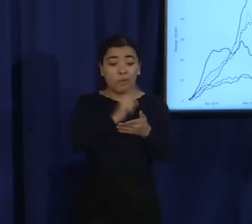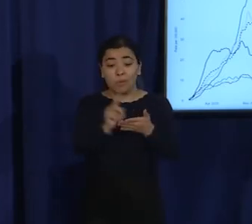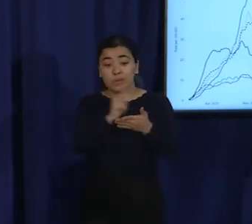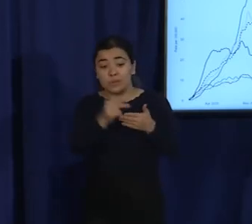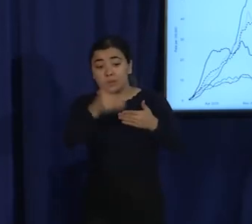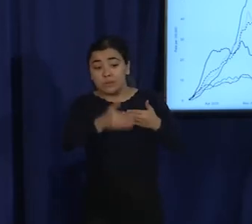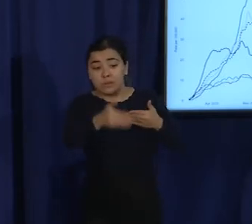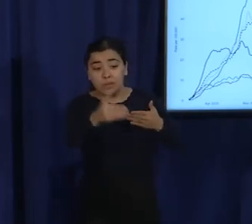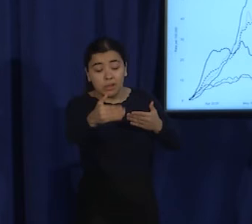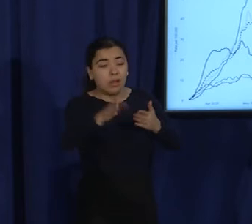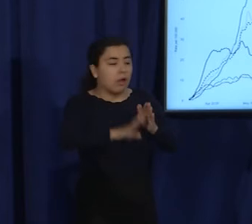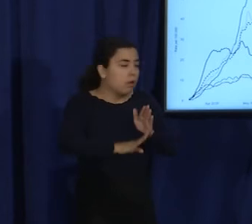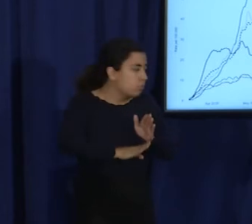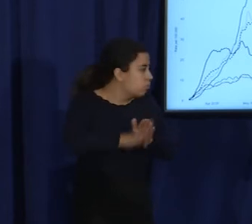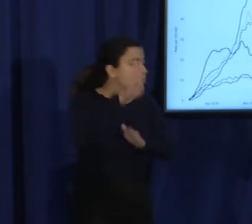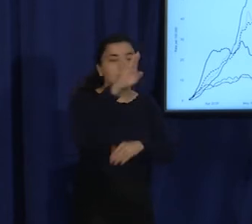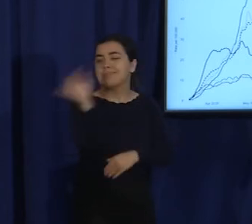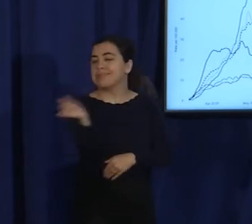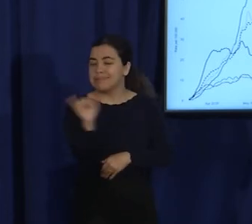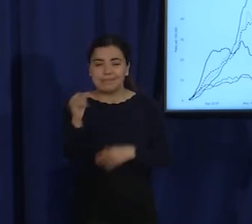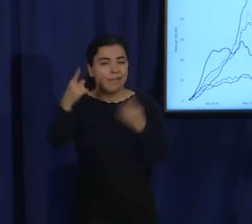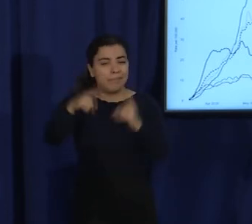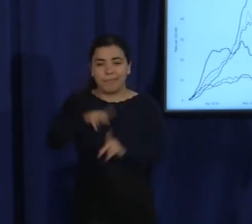those records for Asian,